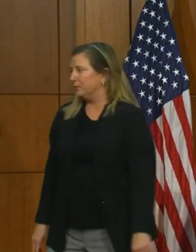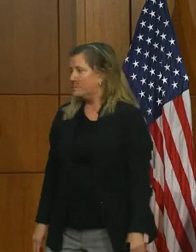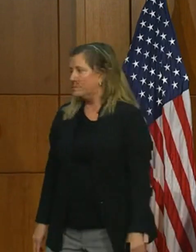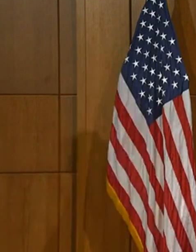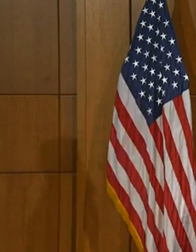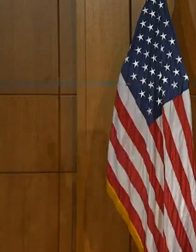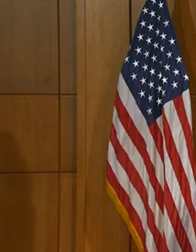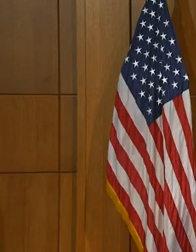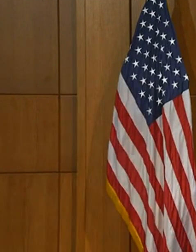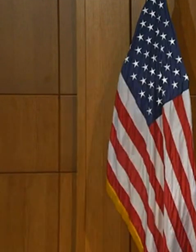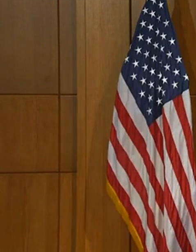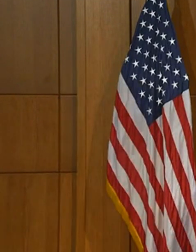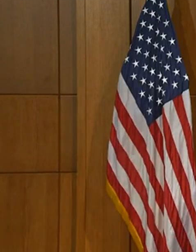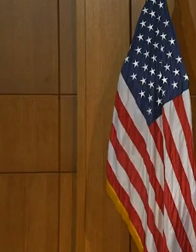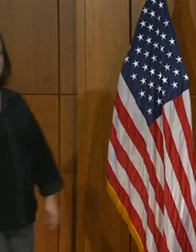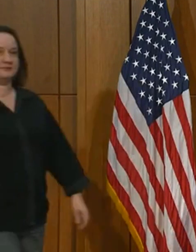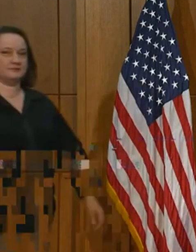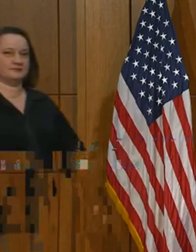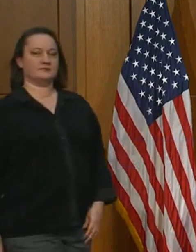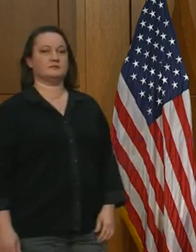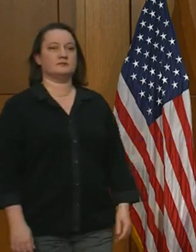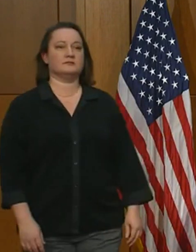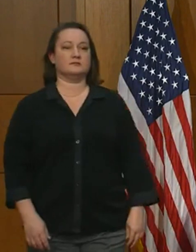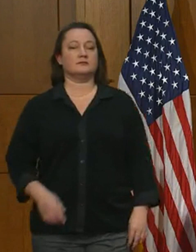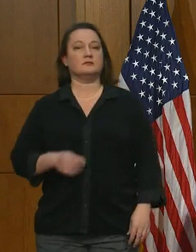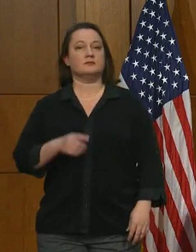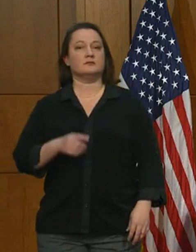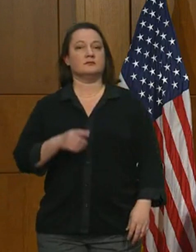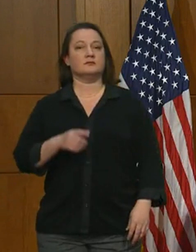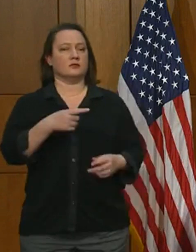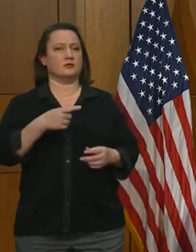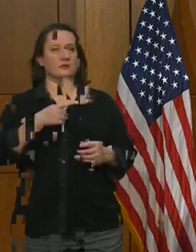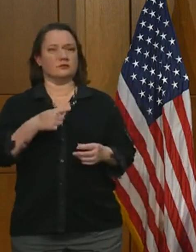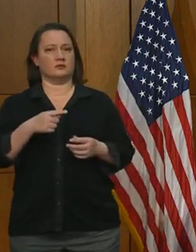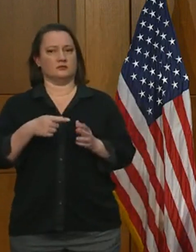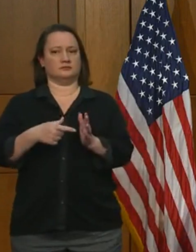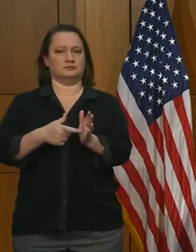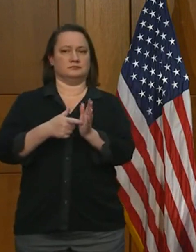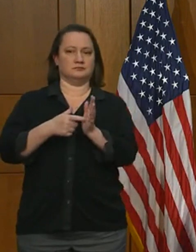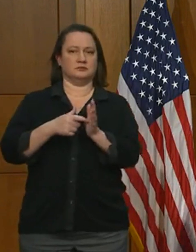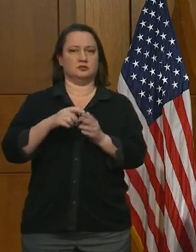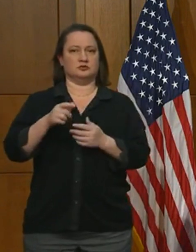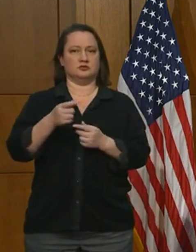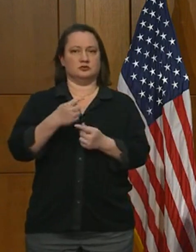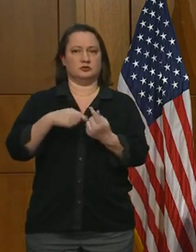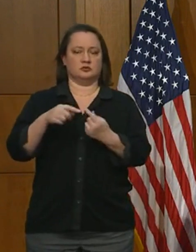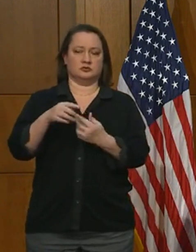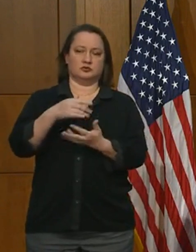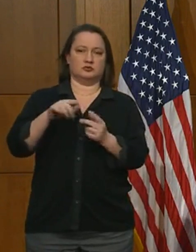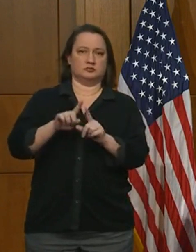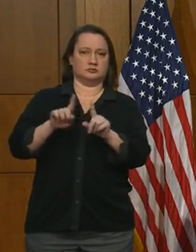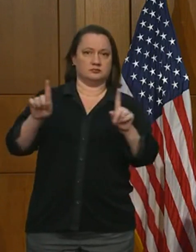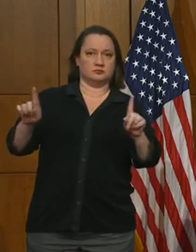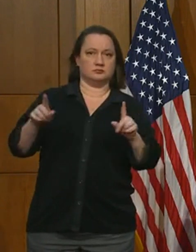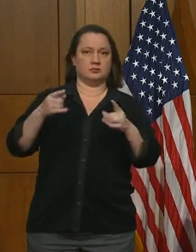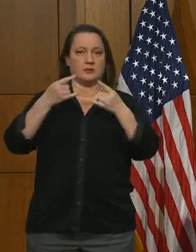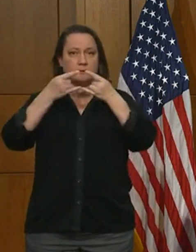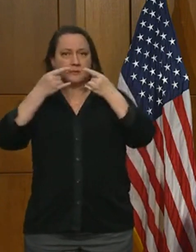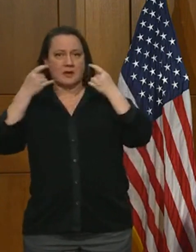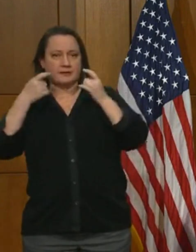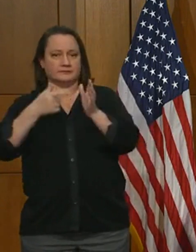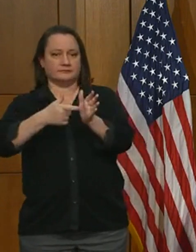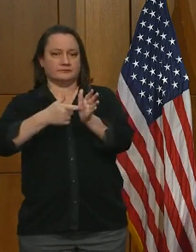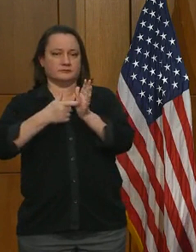Governor. You've made social distancing and masks mandatory for salons and restaurants that are expanding operations as part of phase 1, and you